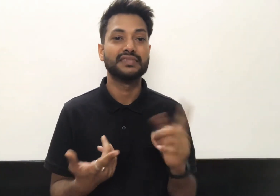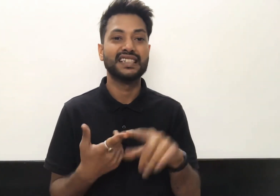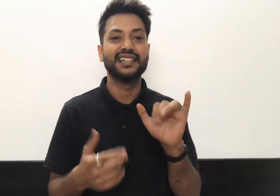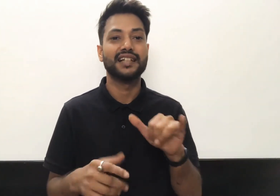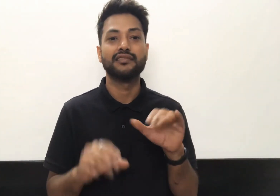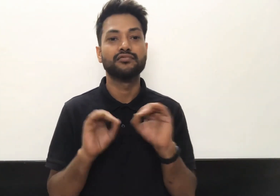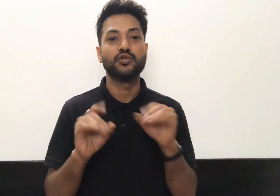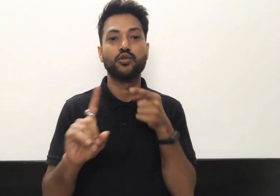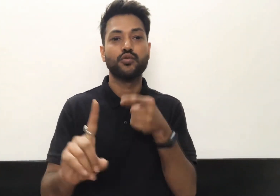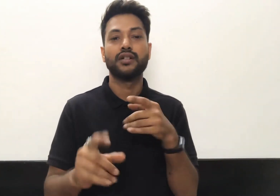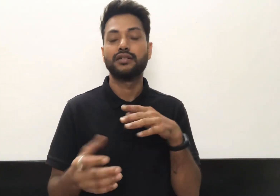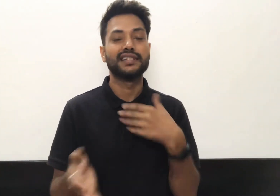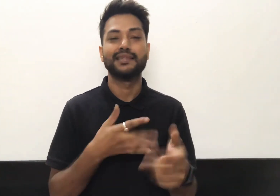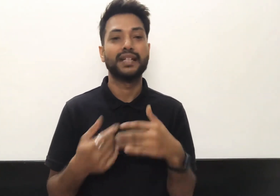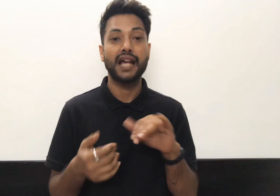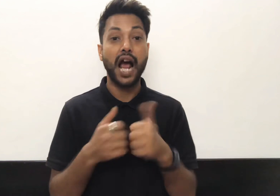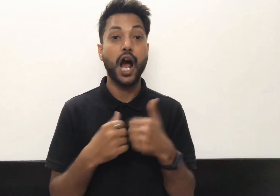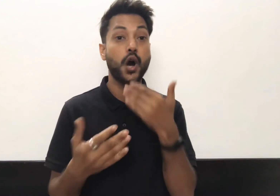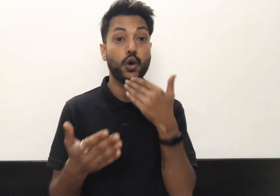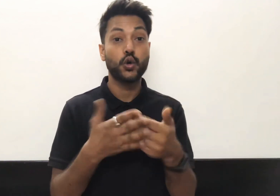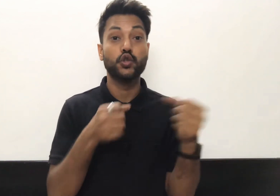good a driver you are, you're not going anywhere.